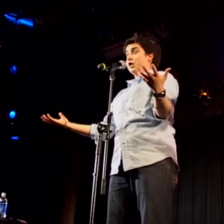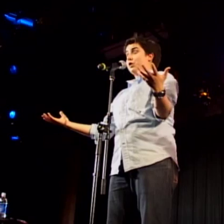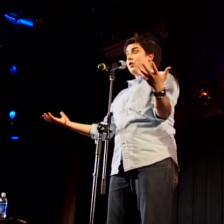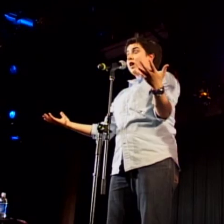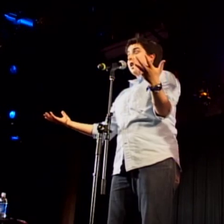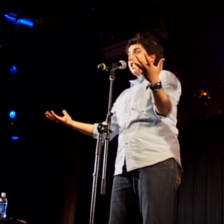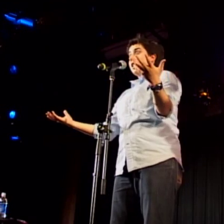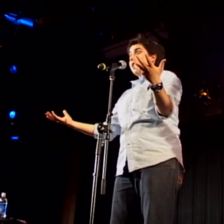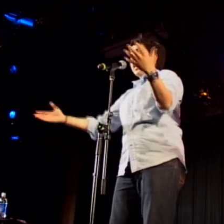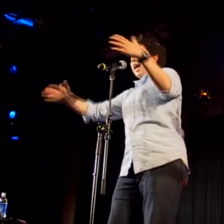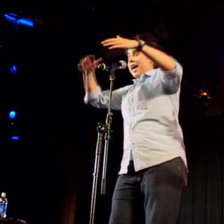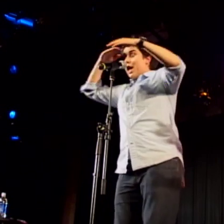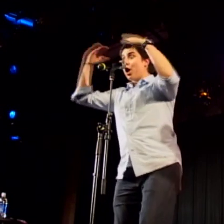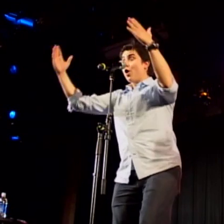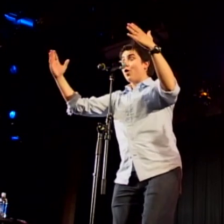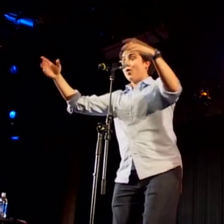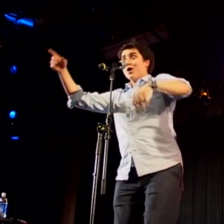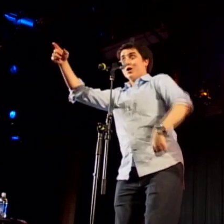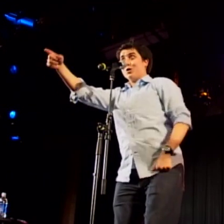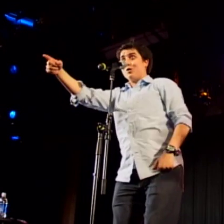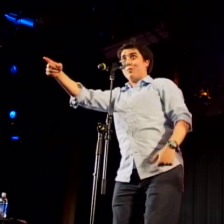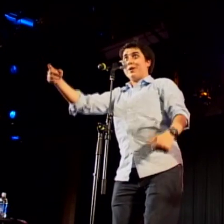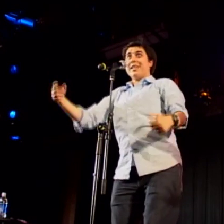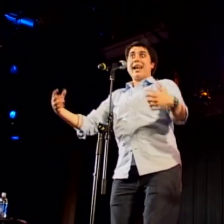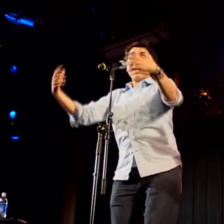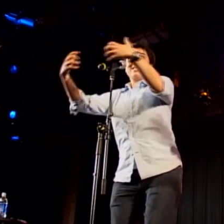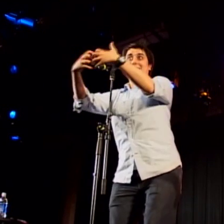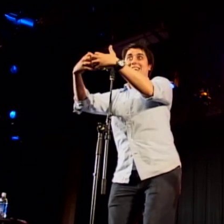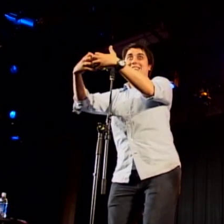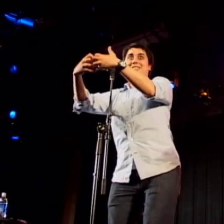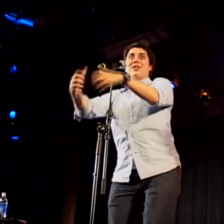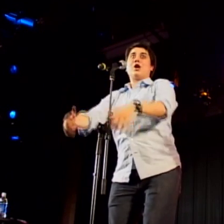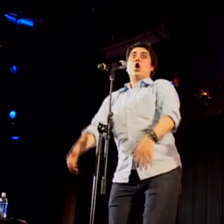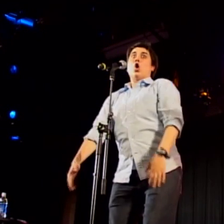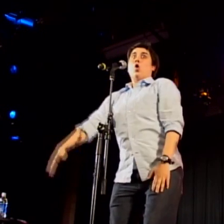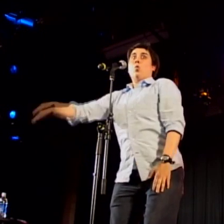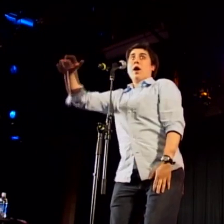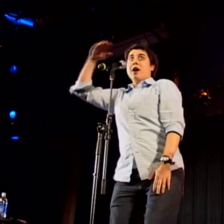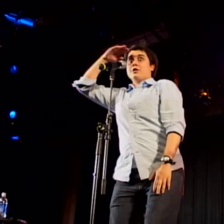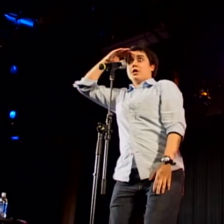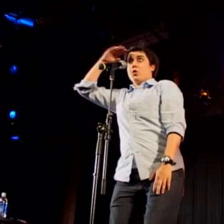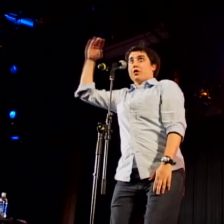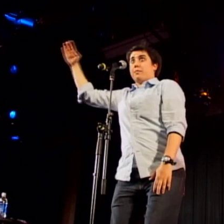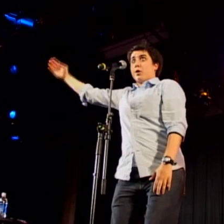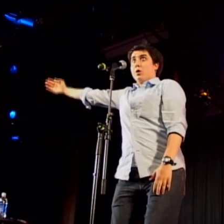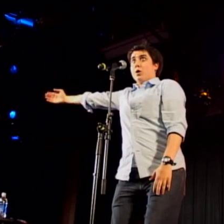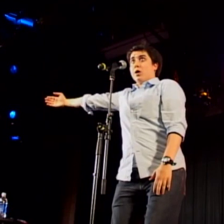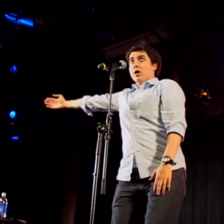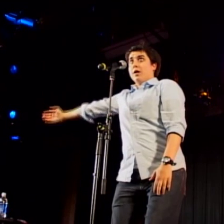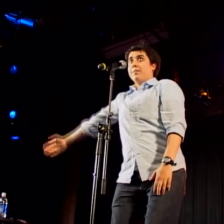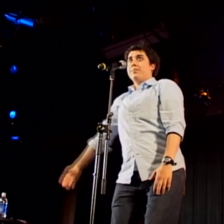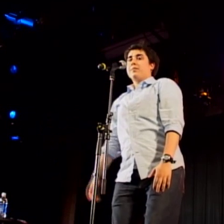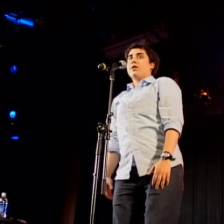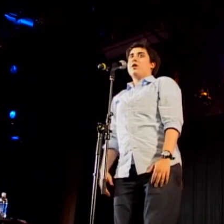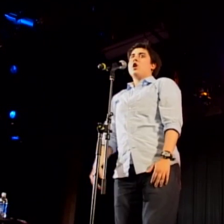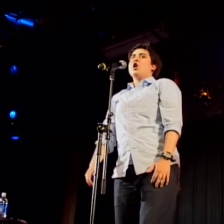and signs to you, hello, you've been in an accident. Where's the North